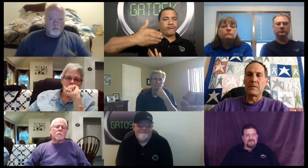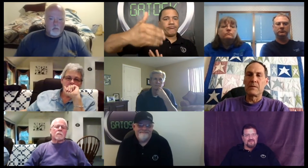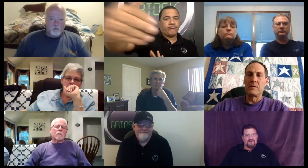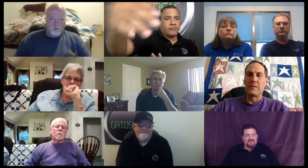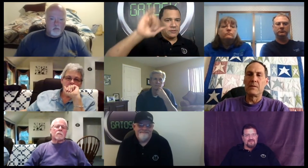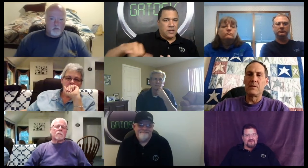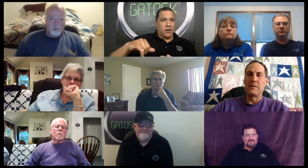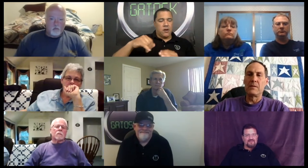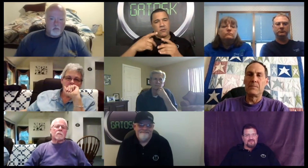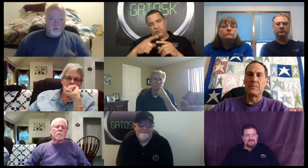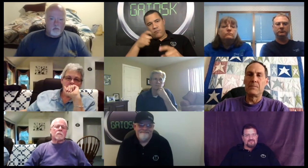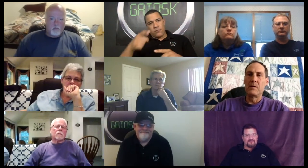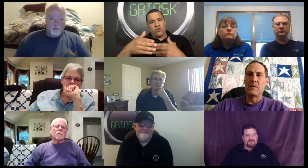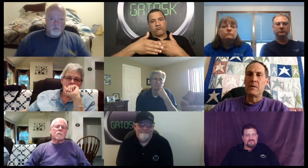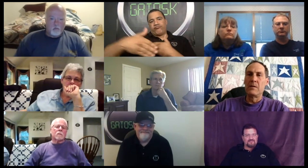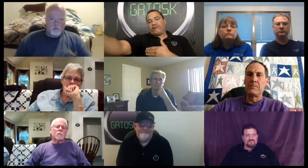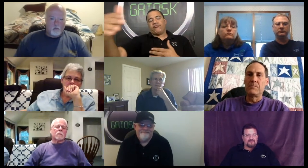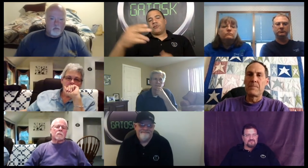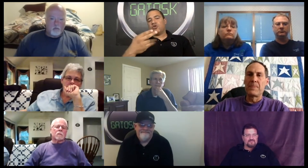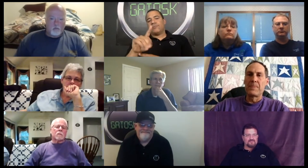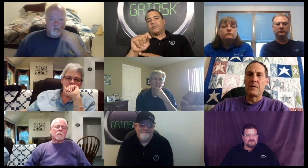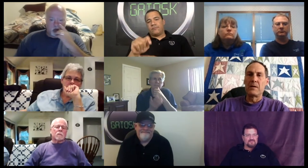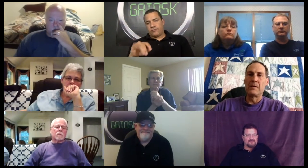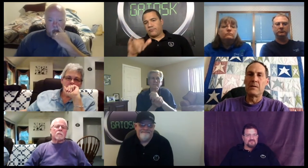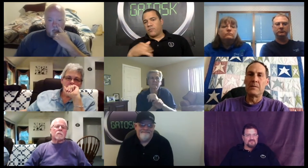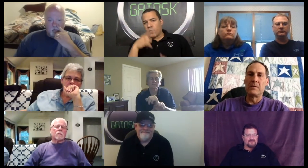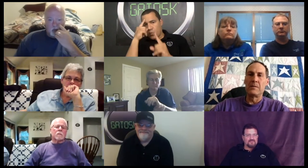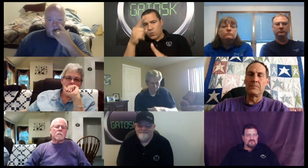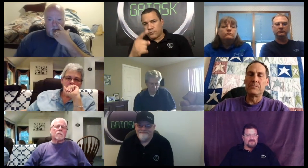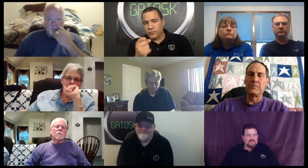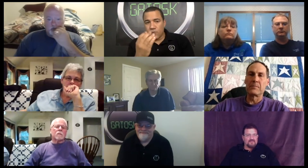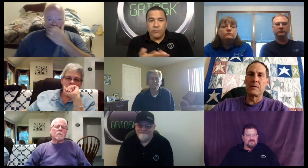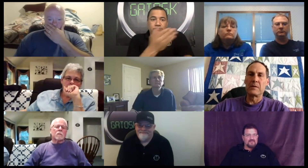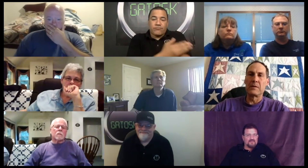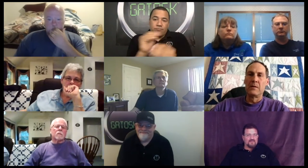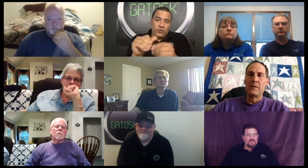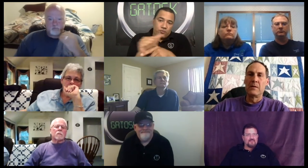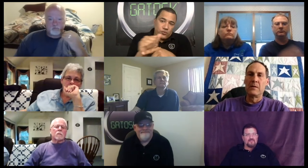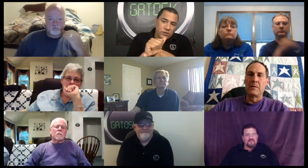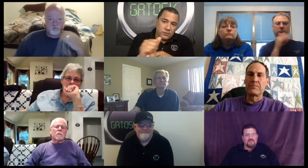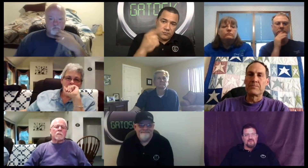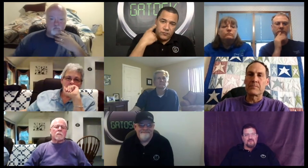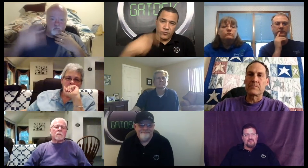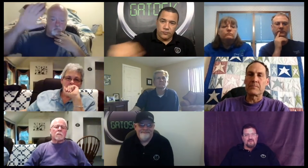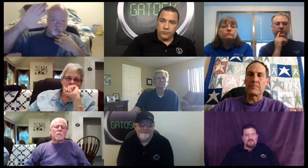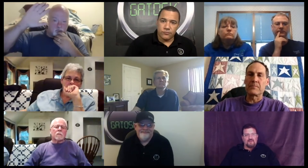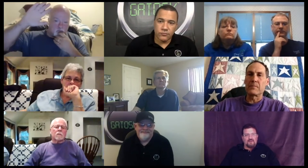training. HBT will be doing that in the future. It's one of my goals, to improve on the training